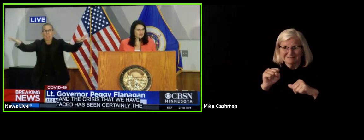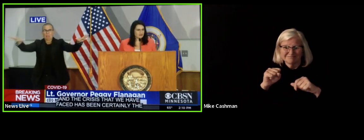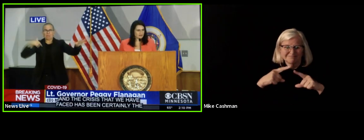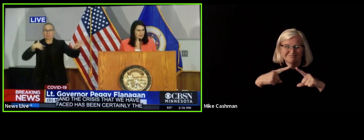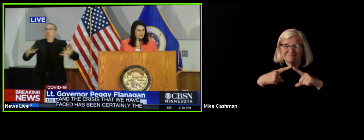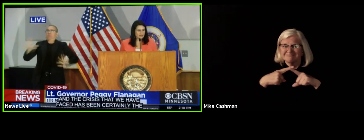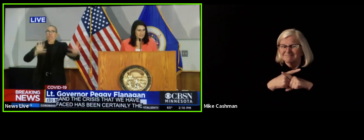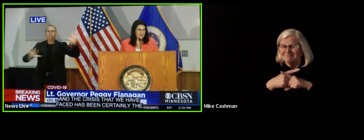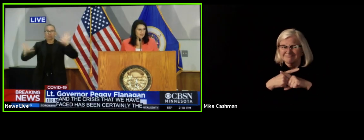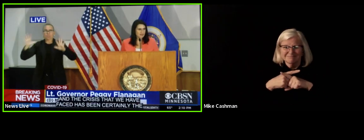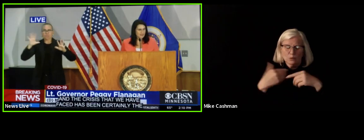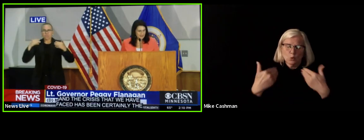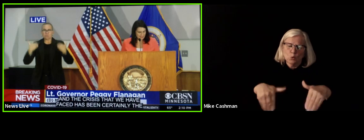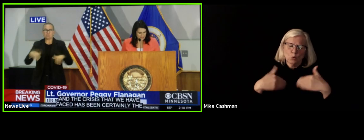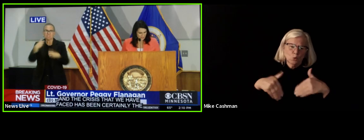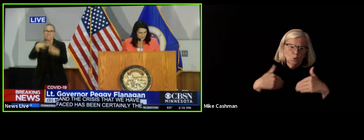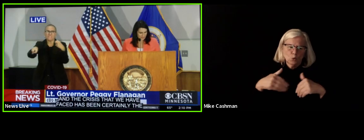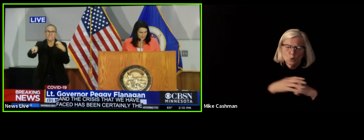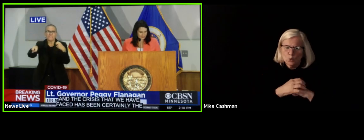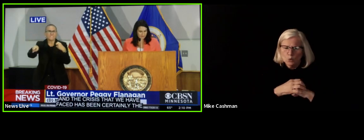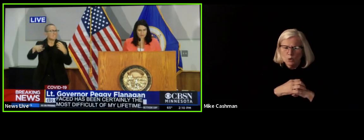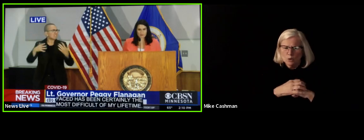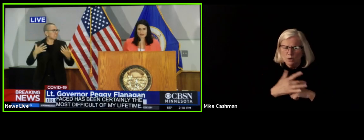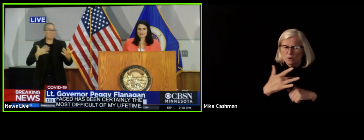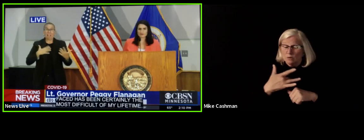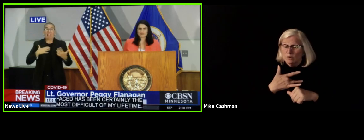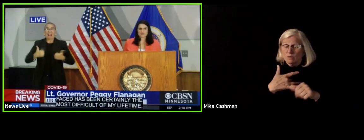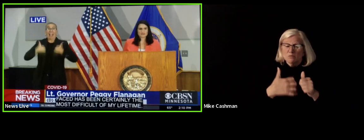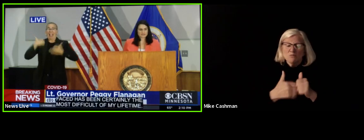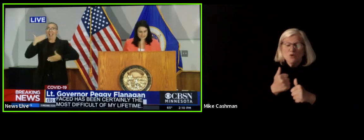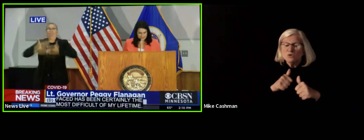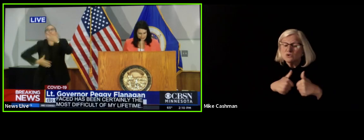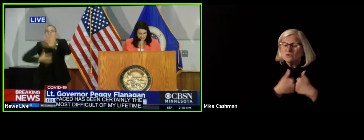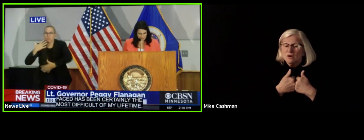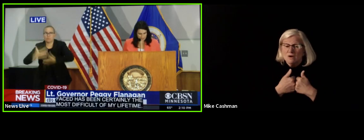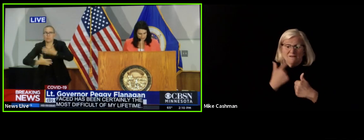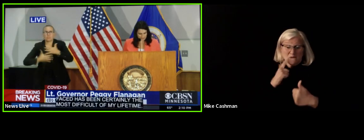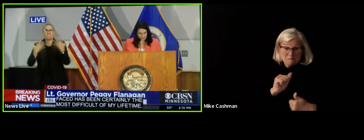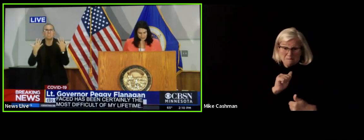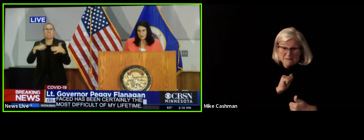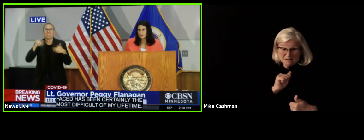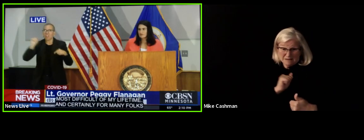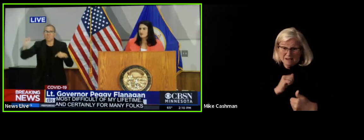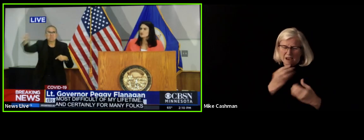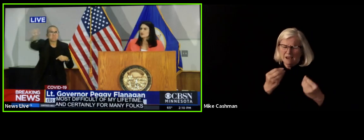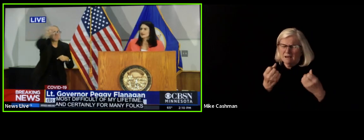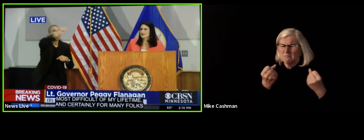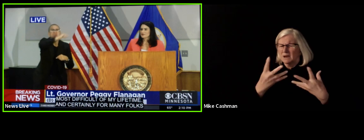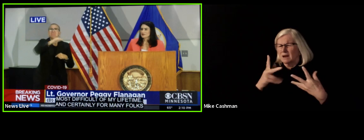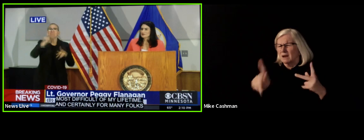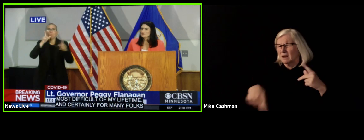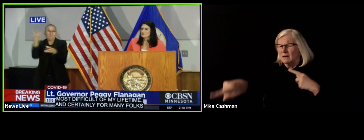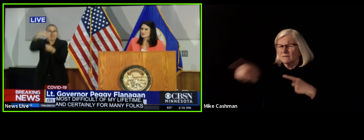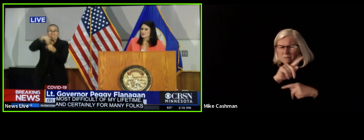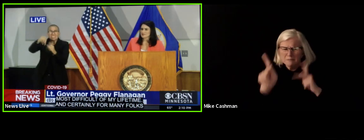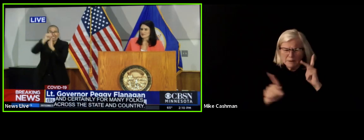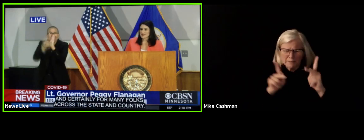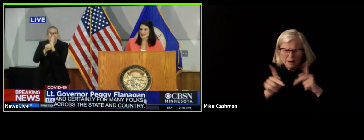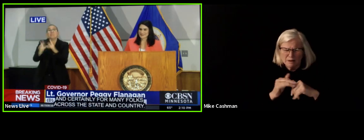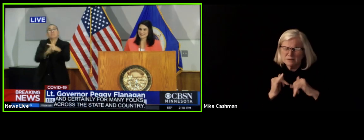of my lifetime, and certainly for many folks across the state and country. But I've also been incredibly